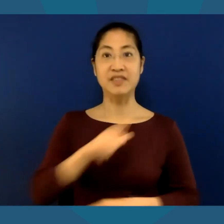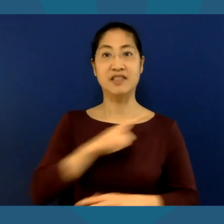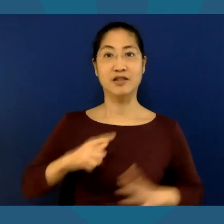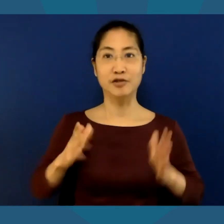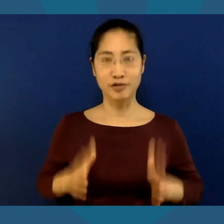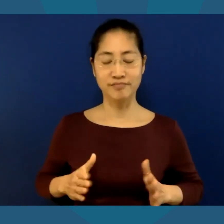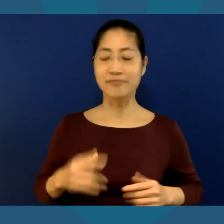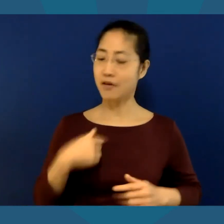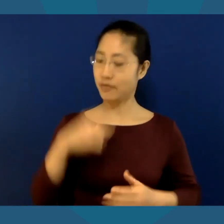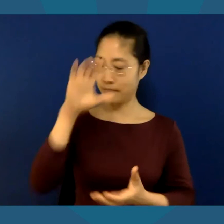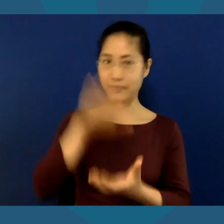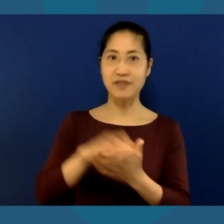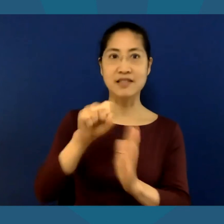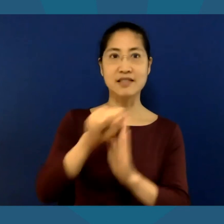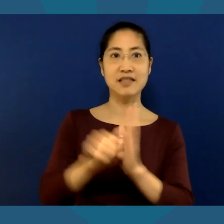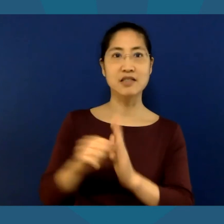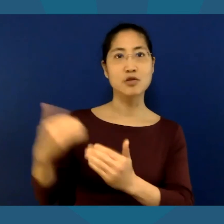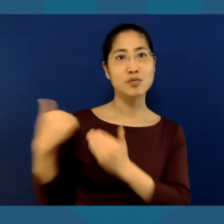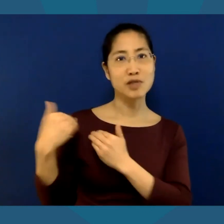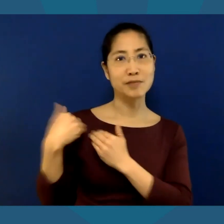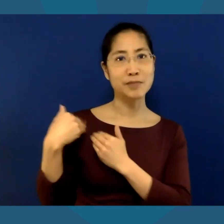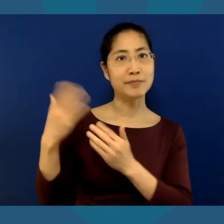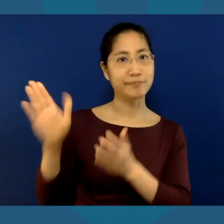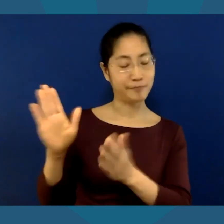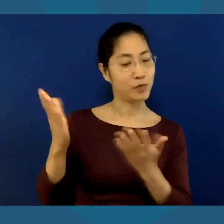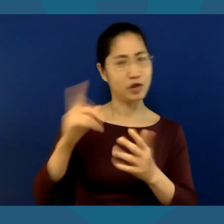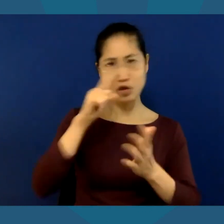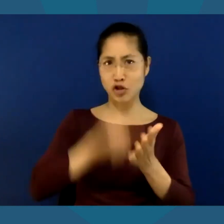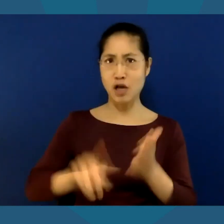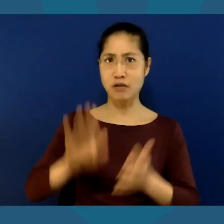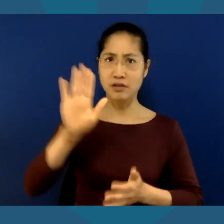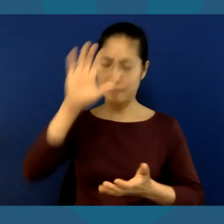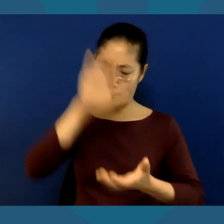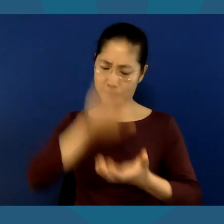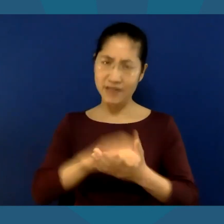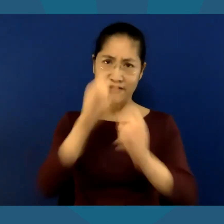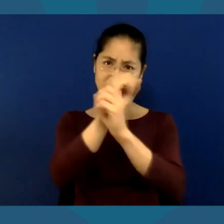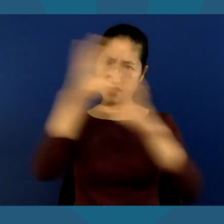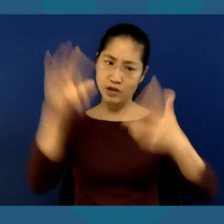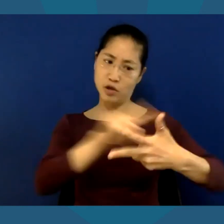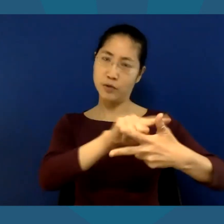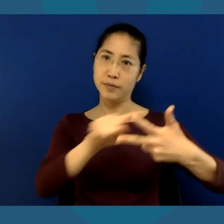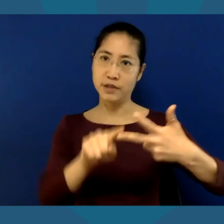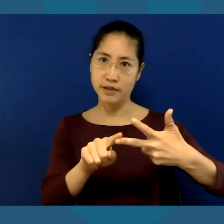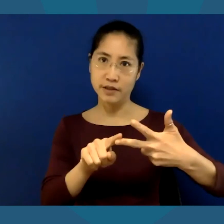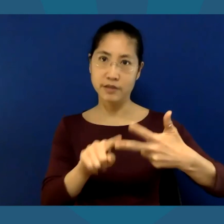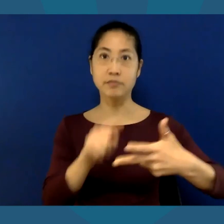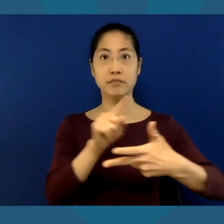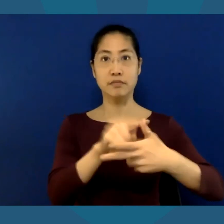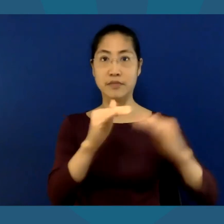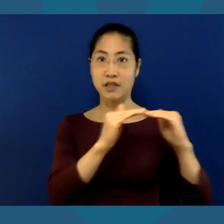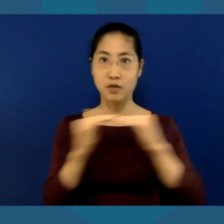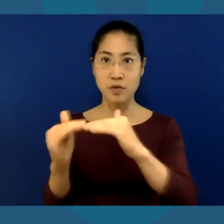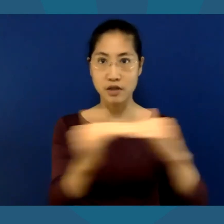College of Medicine, right here in Tucson. As a legislator, I believe it is the state's responsibility to ensure the